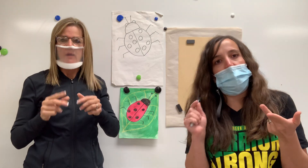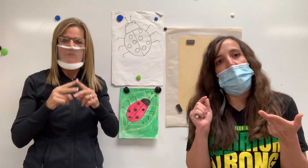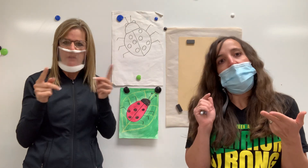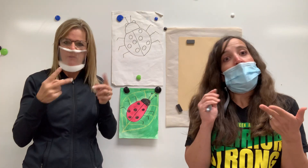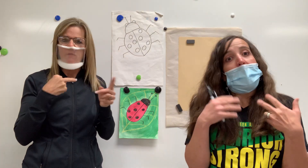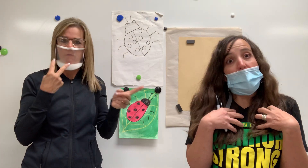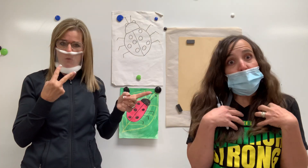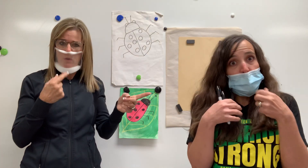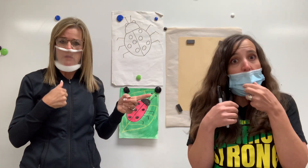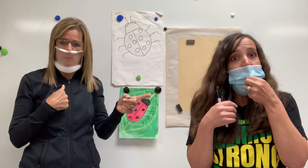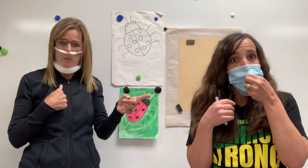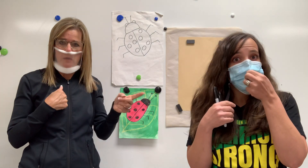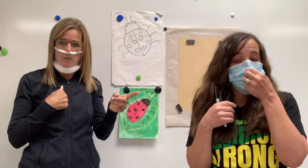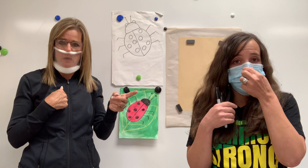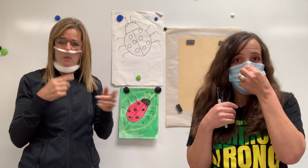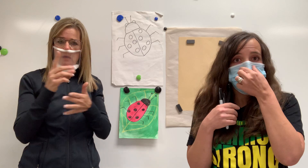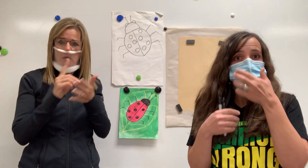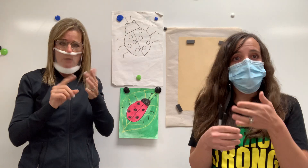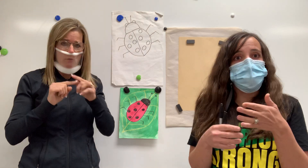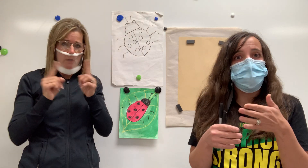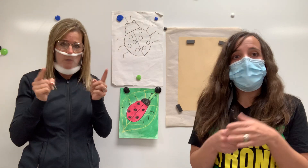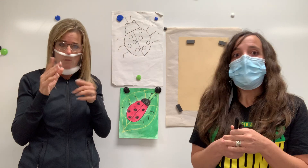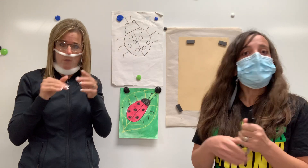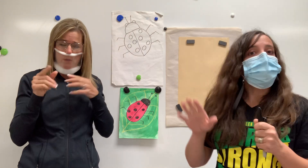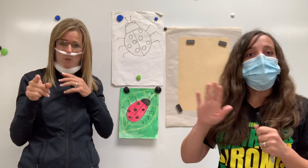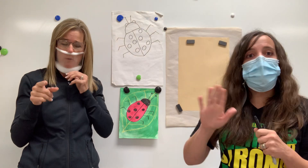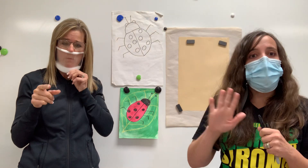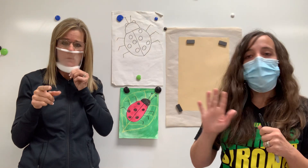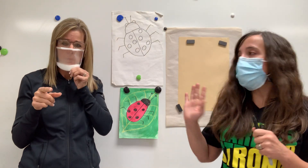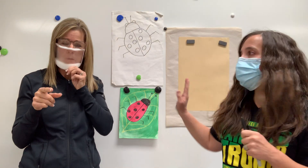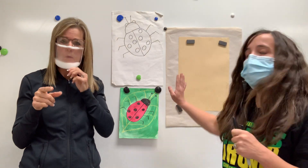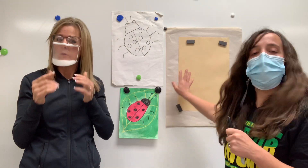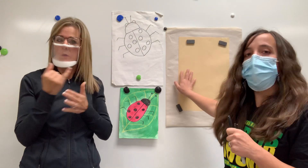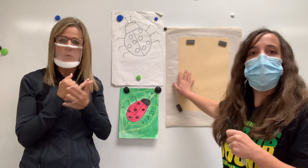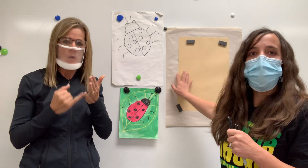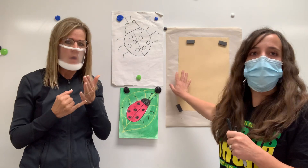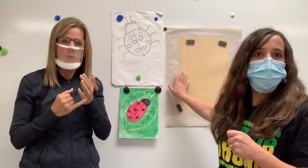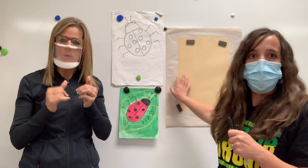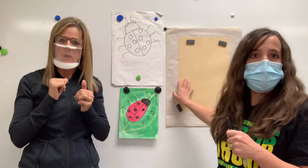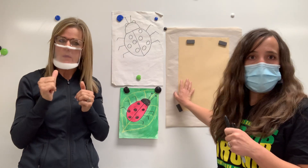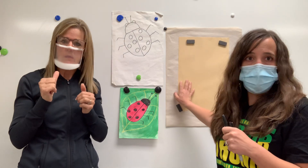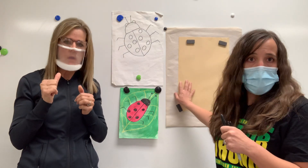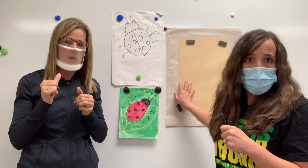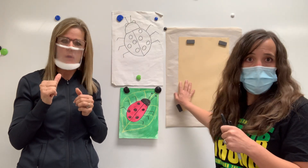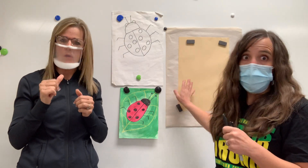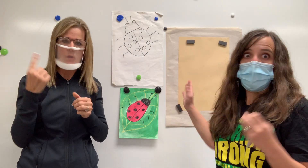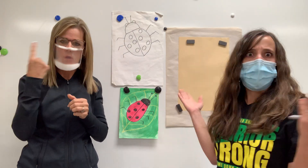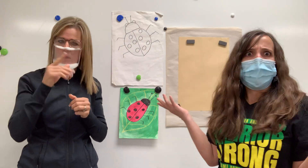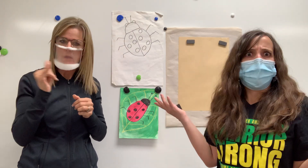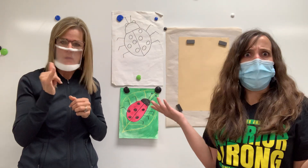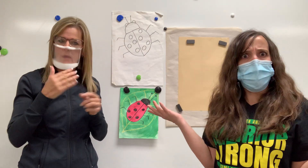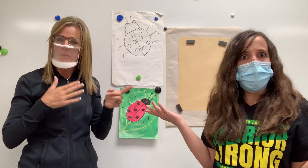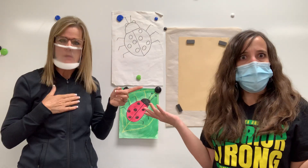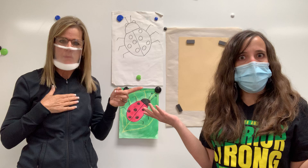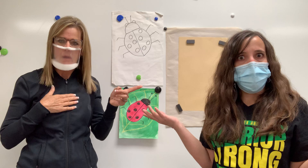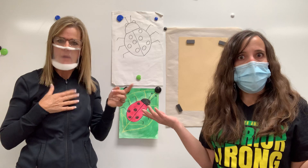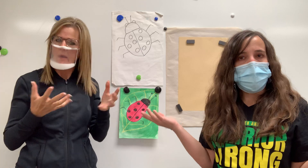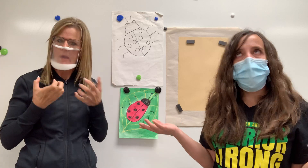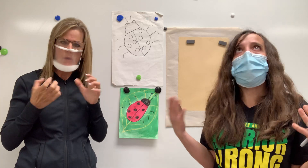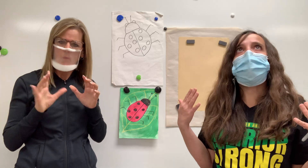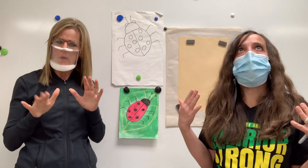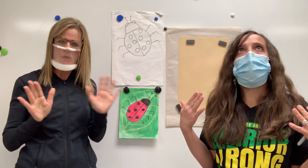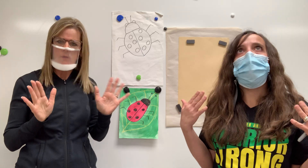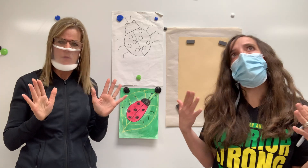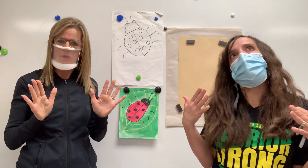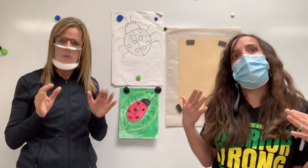than you do. I draw very differently than you do. So your artwork is never gonna look just like mine. I don't want it to.